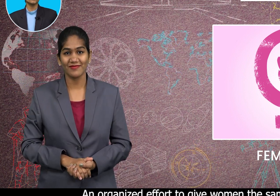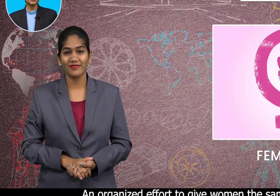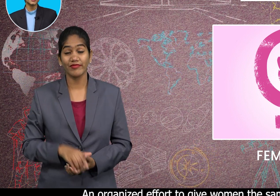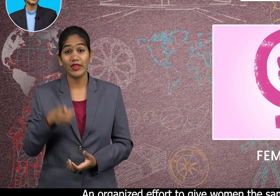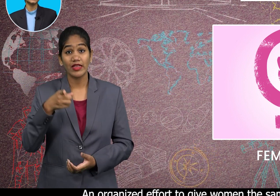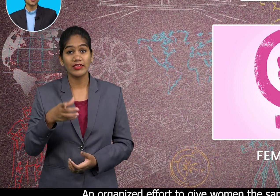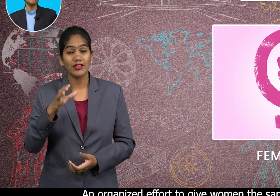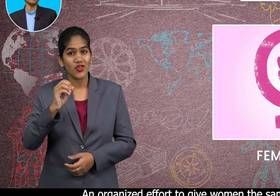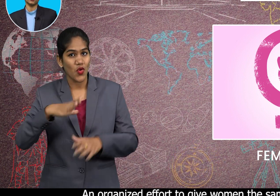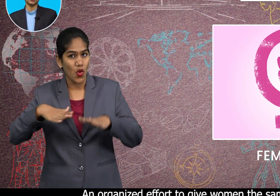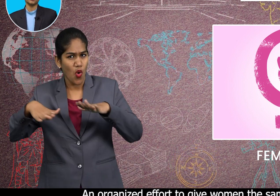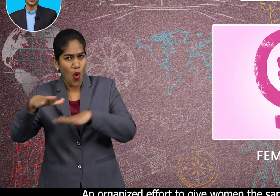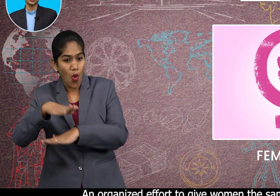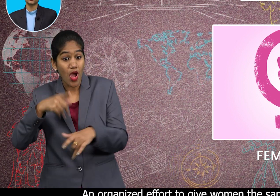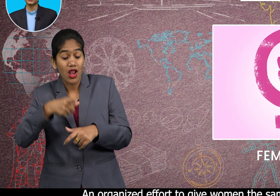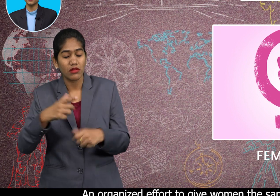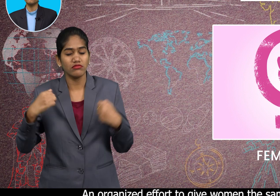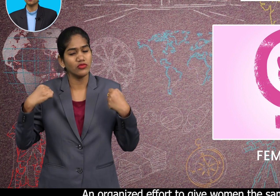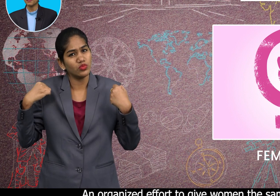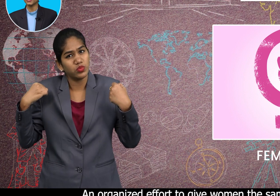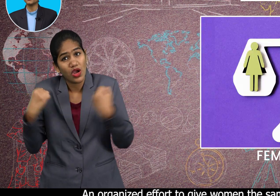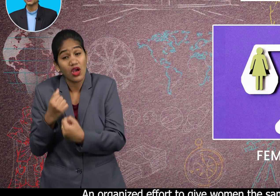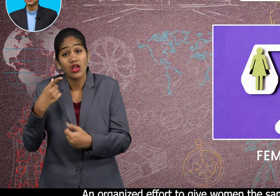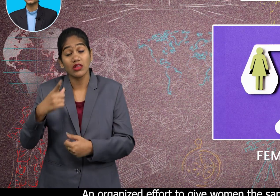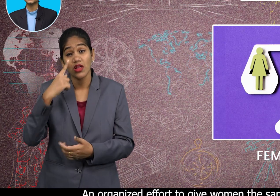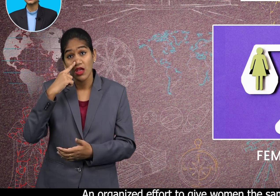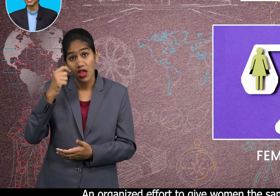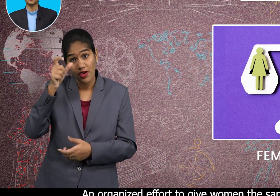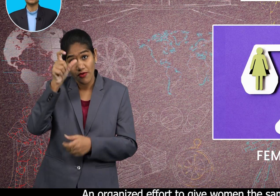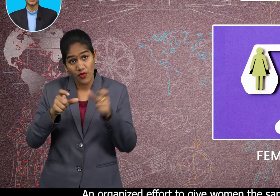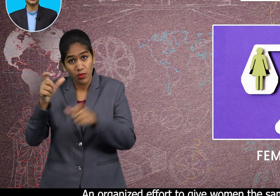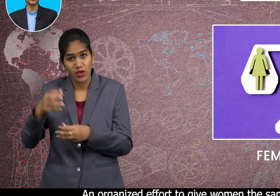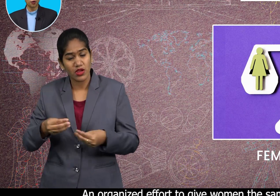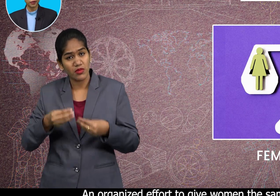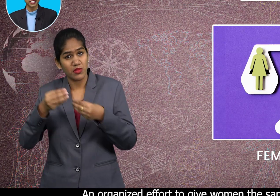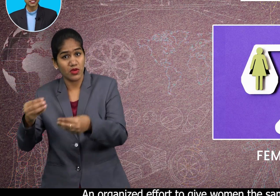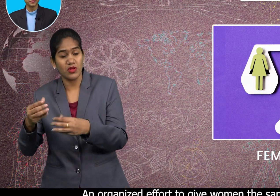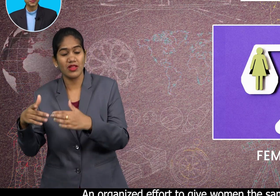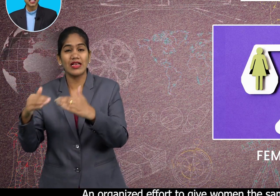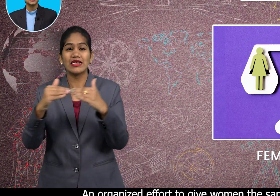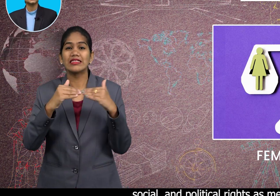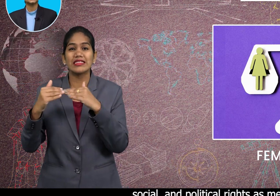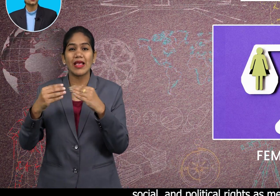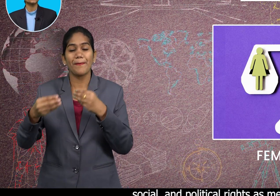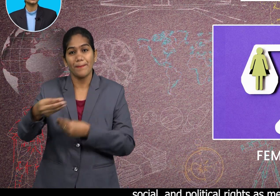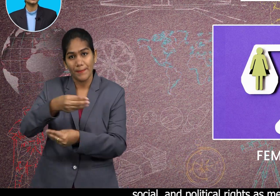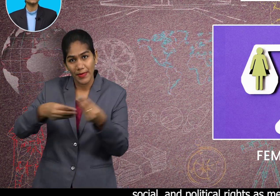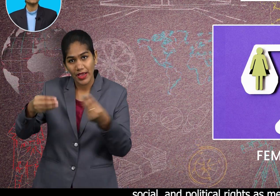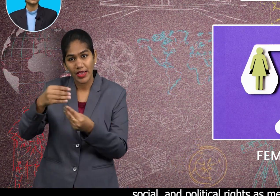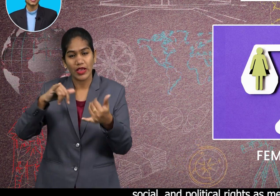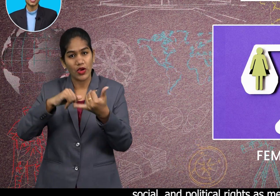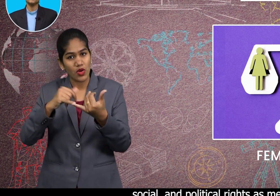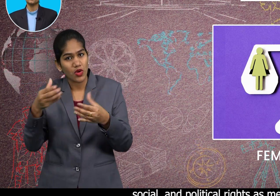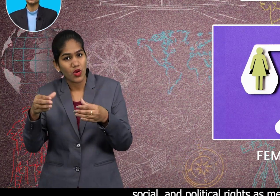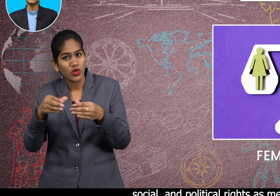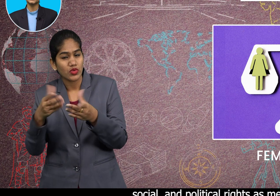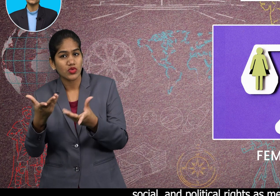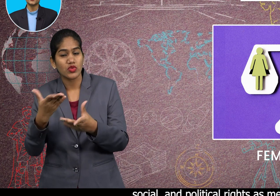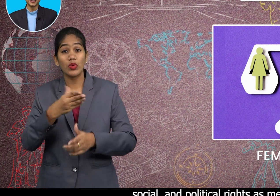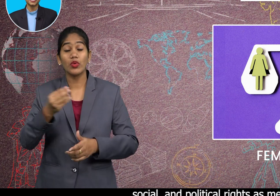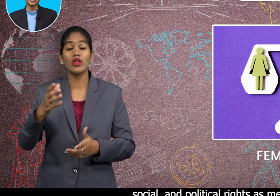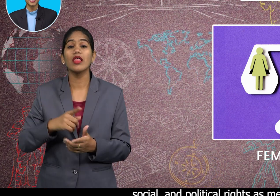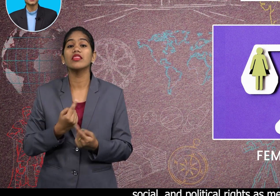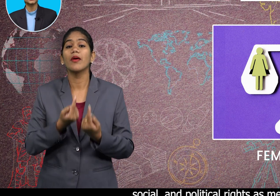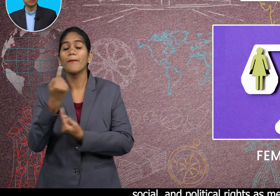an organized effort to give women the same economic, social and